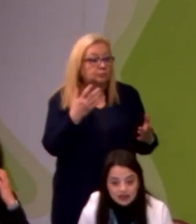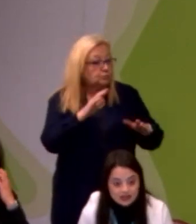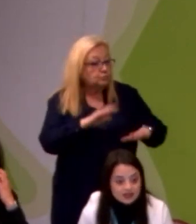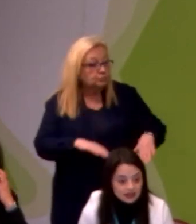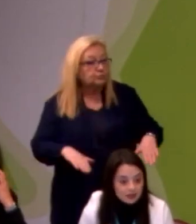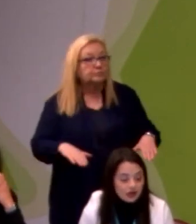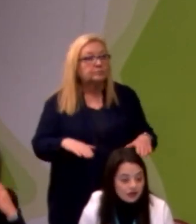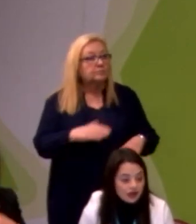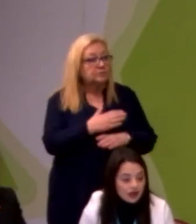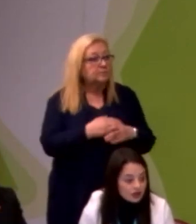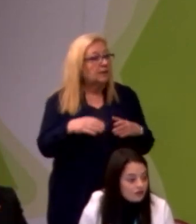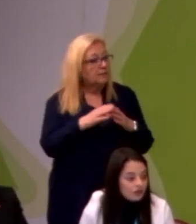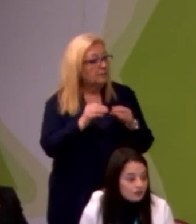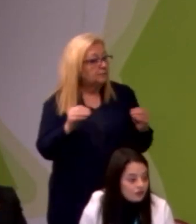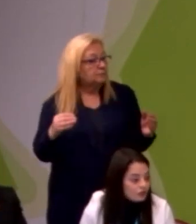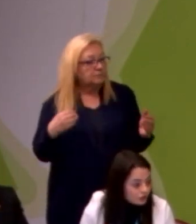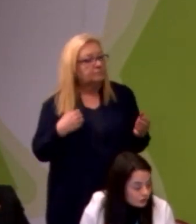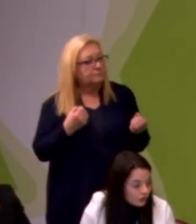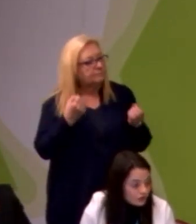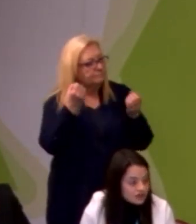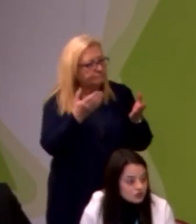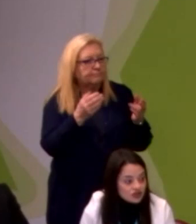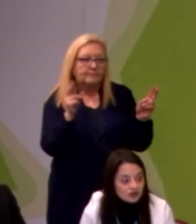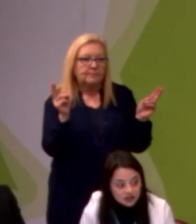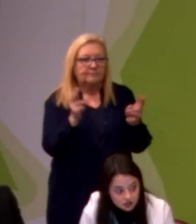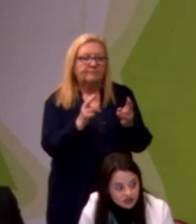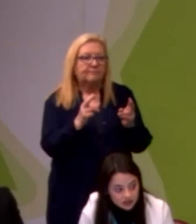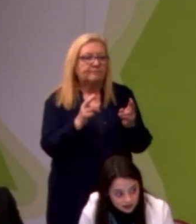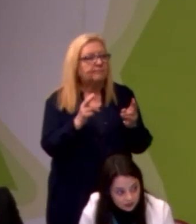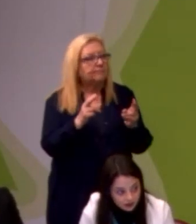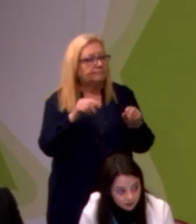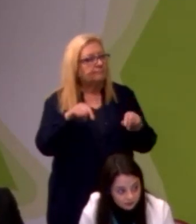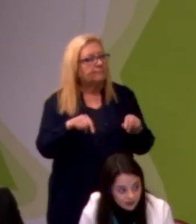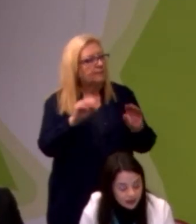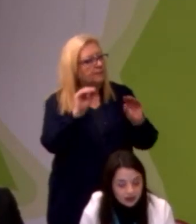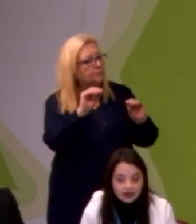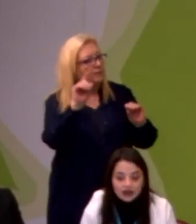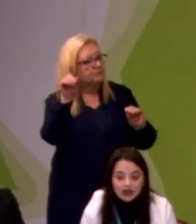with disabilities in Lebanon, I will give you a brief overview of the situation of education in Lebanon.